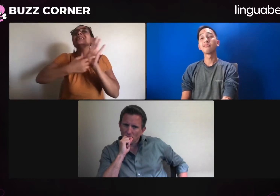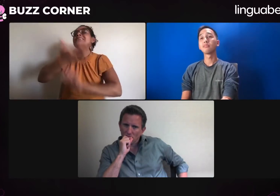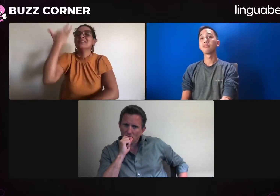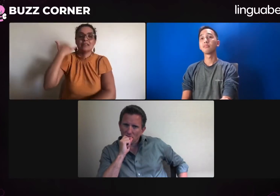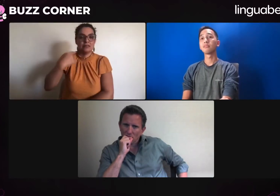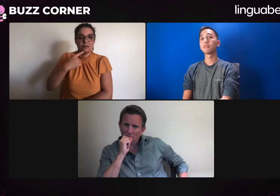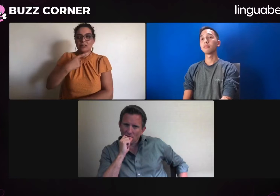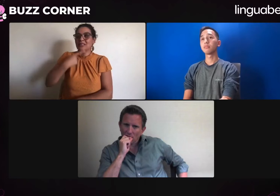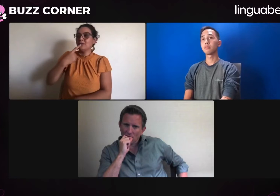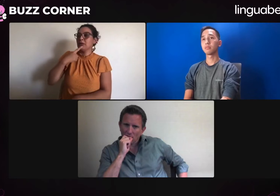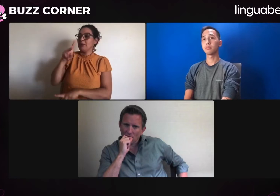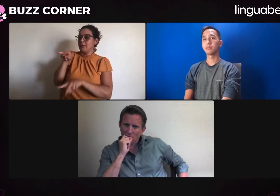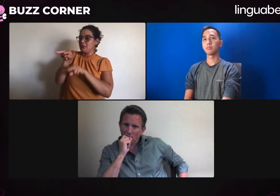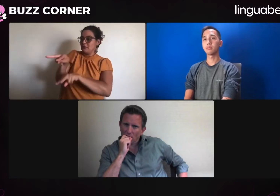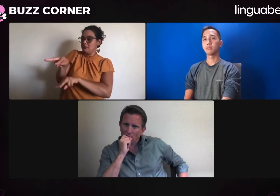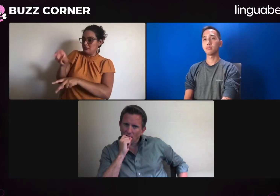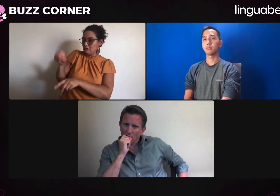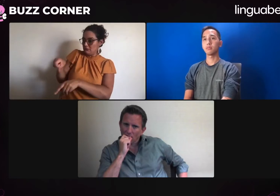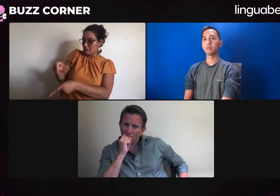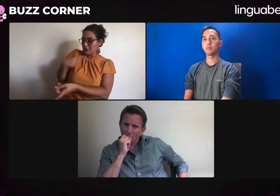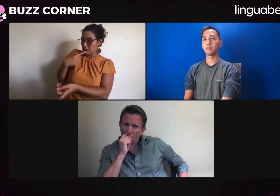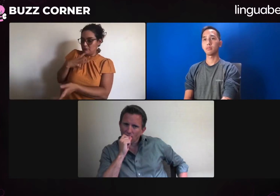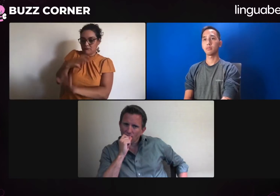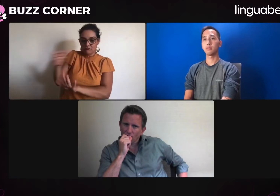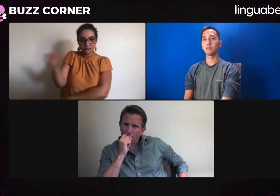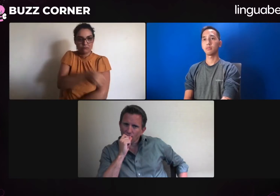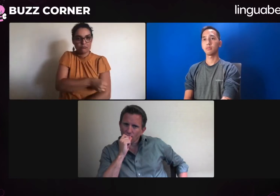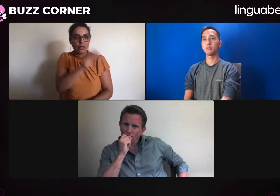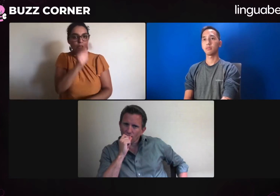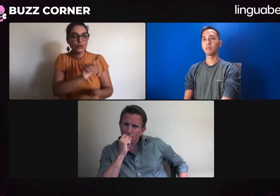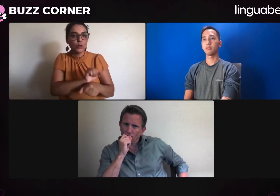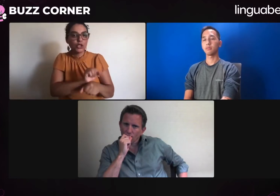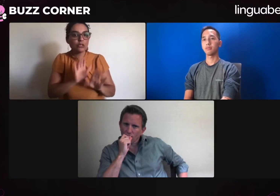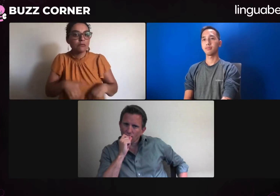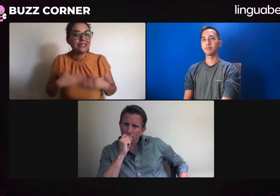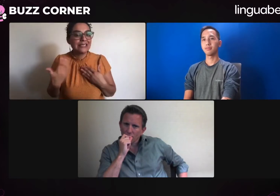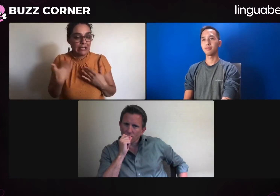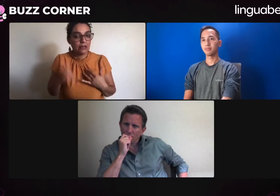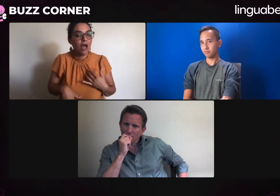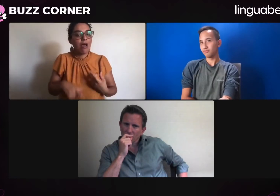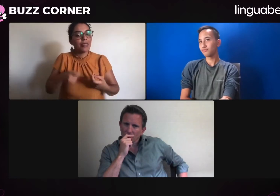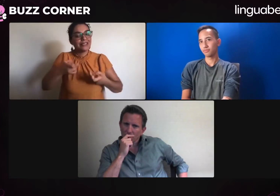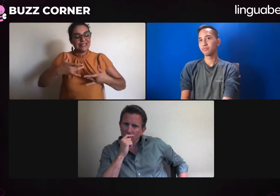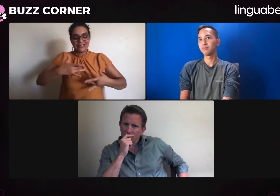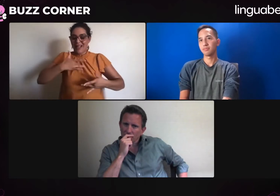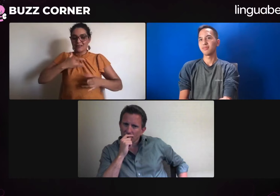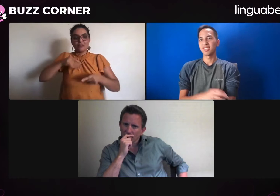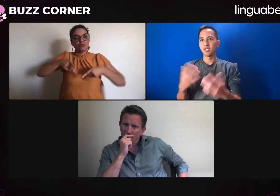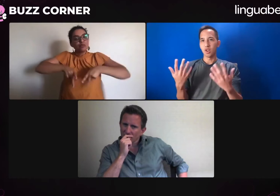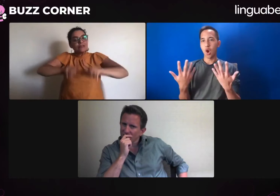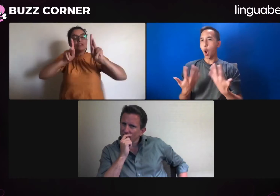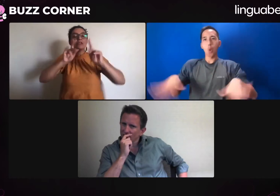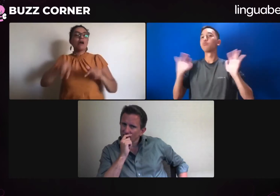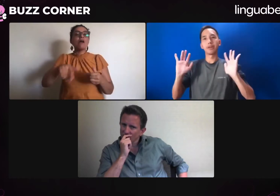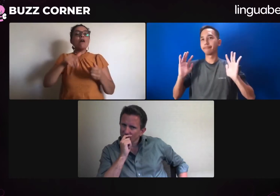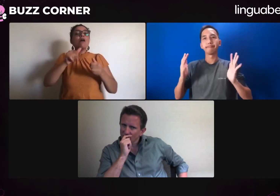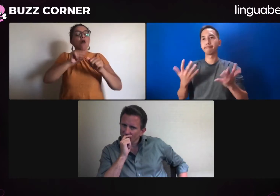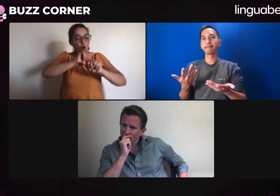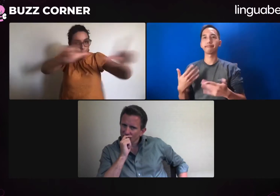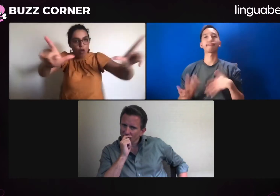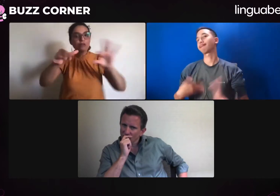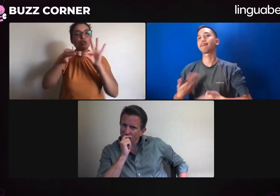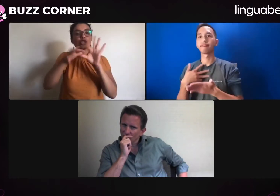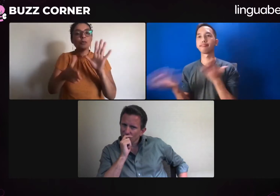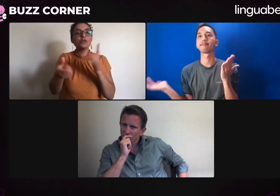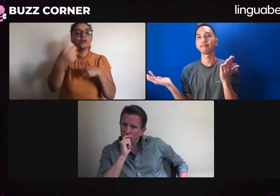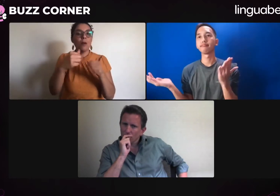impacts that situation. Like you said in the very, very beginning, hearing people will say, oh, well, or, let me just hire a person